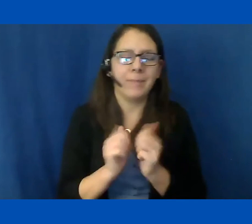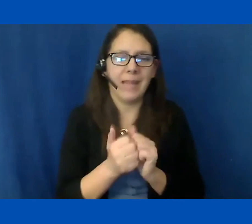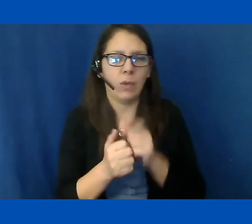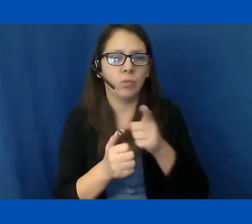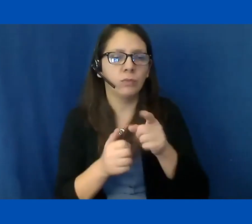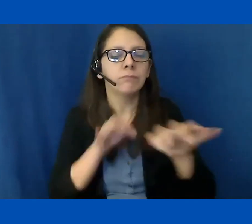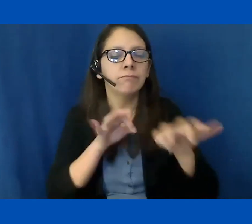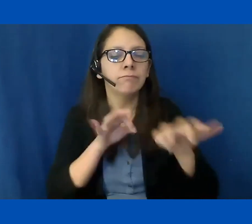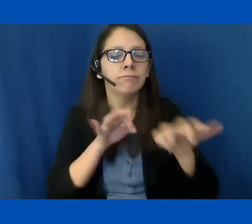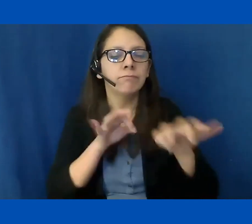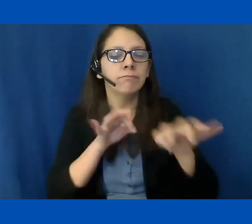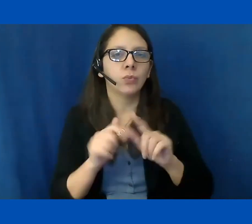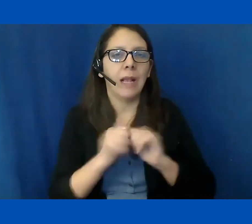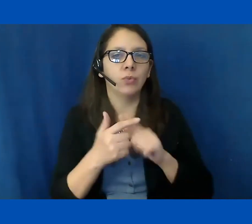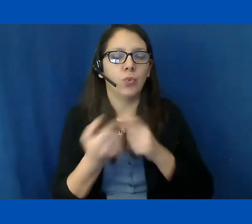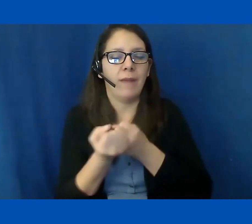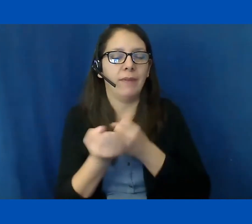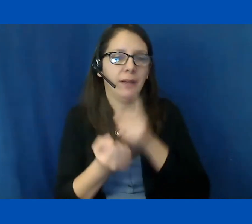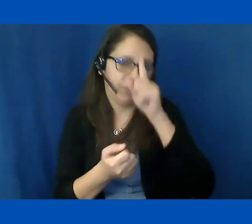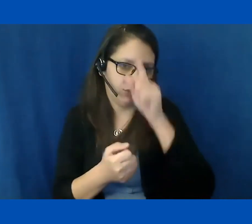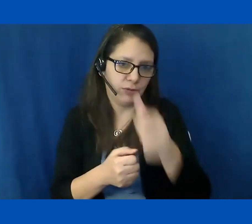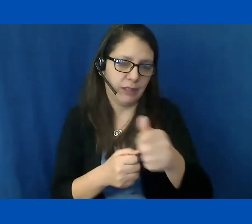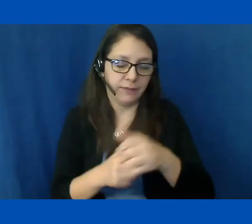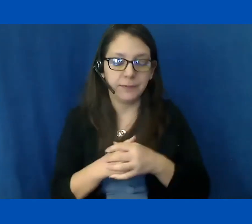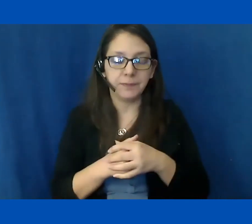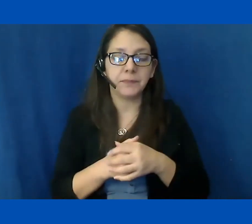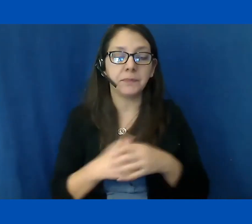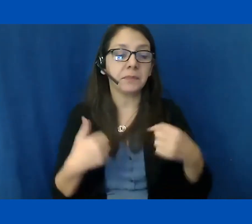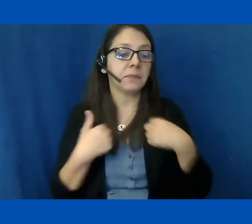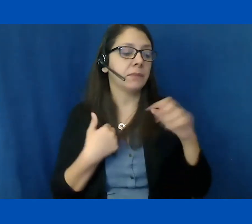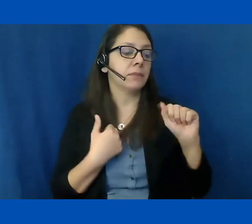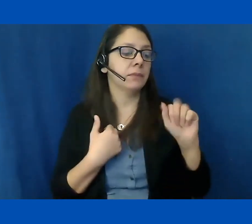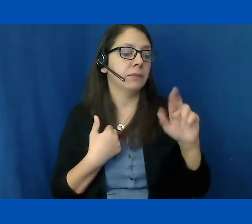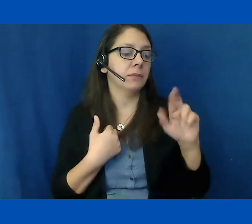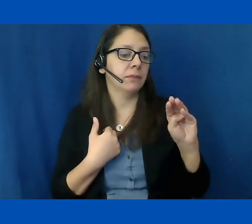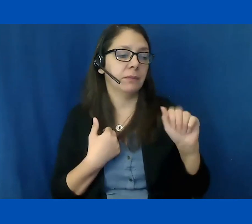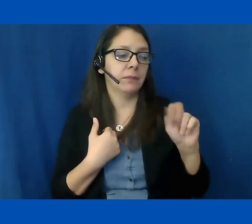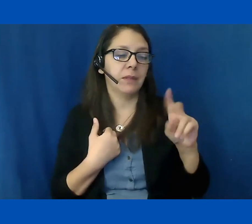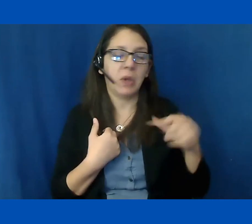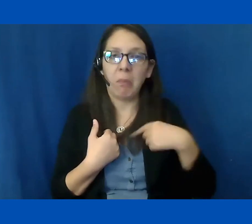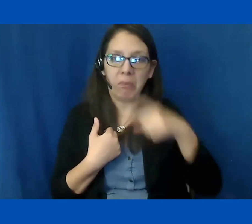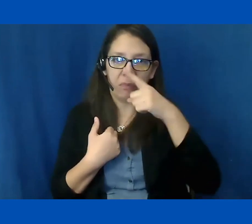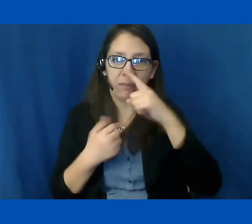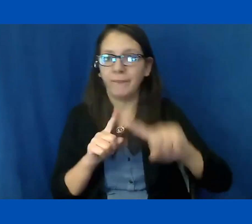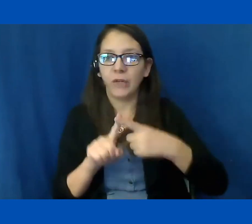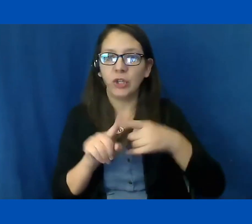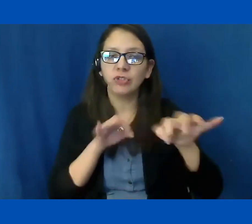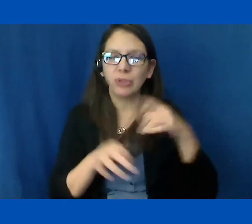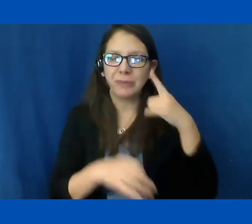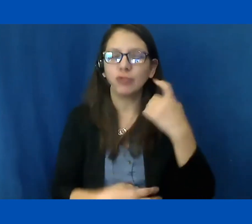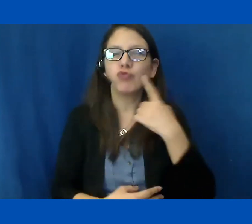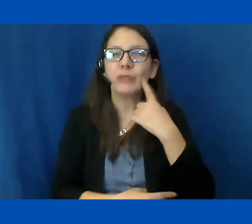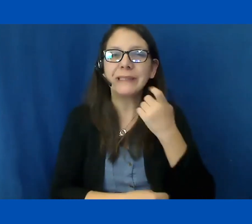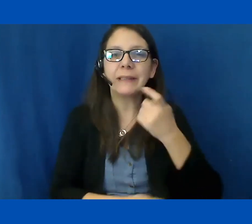All right, I think I'll go for that one because that one just recently happened to me, as a matter of fact. So as Annie